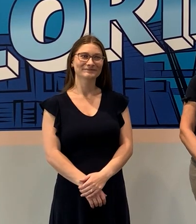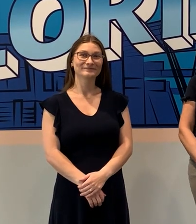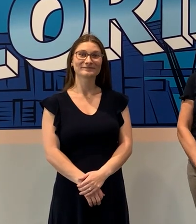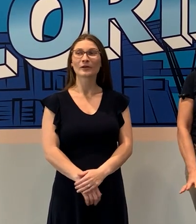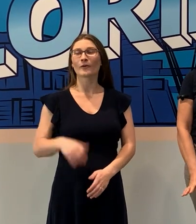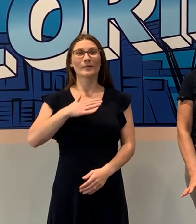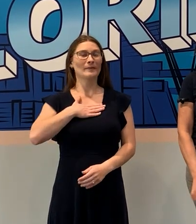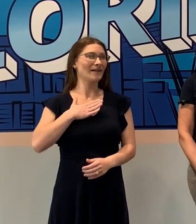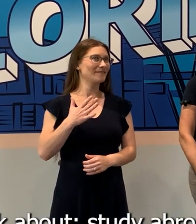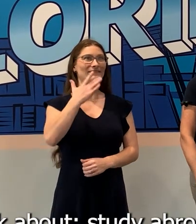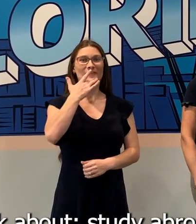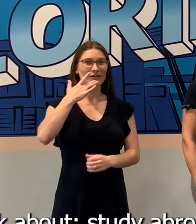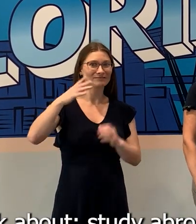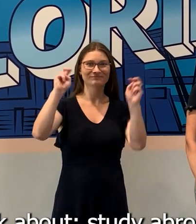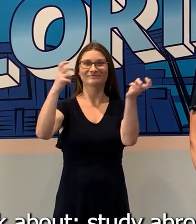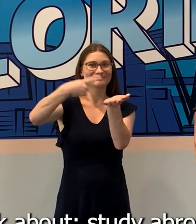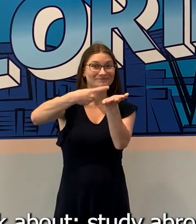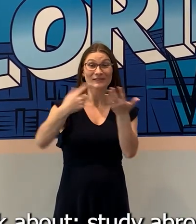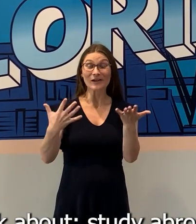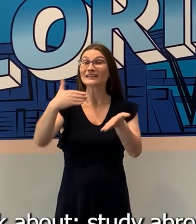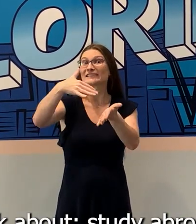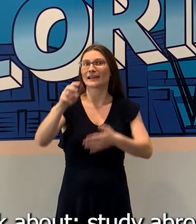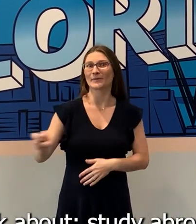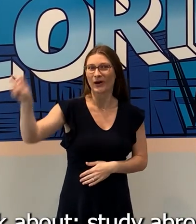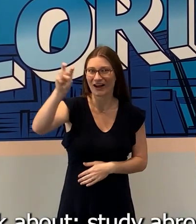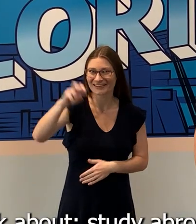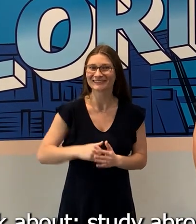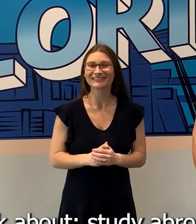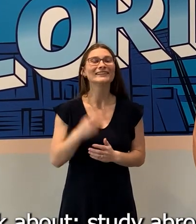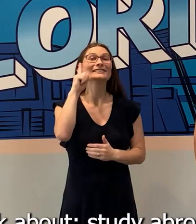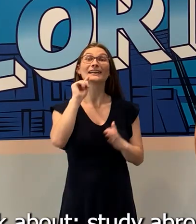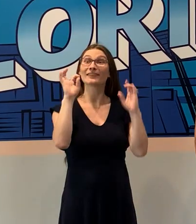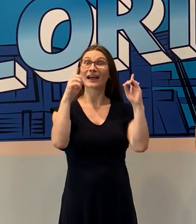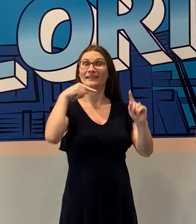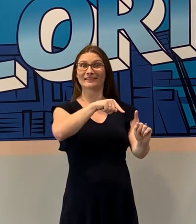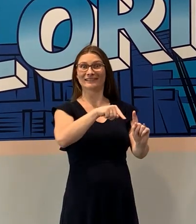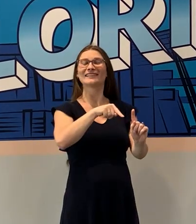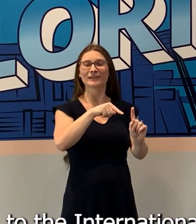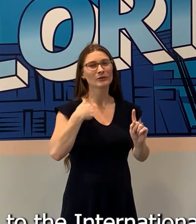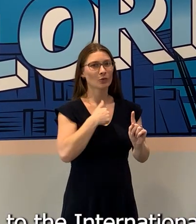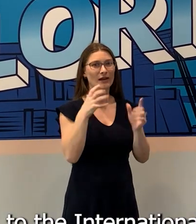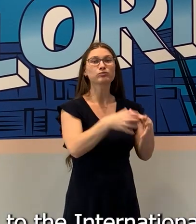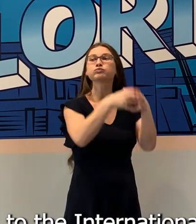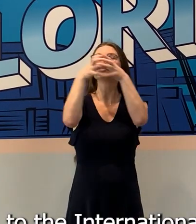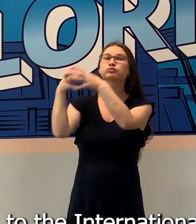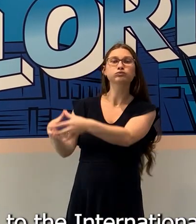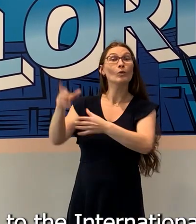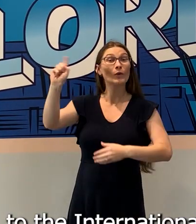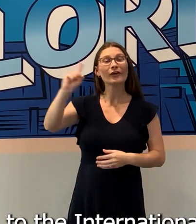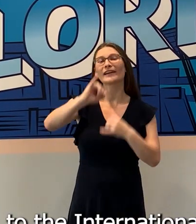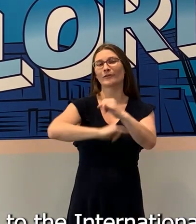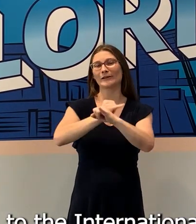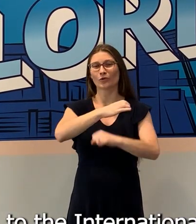This is one of my favorite topics to talk about, study abroad opportunities. In the Deaf Education program, we take students to the International Congress